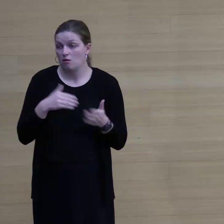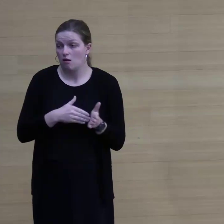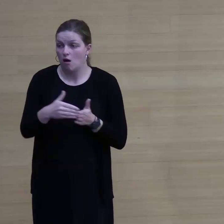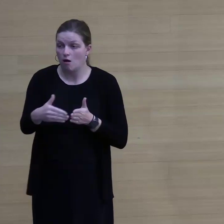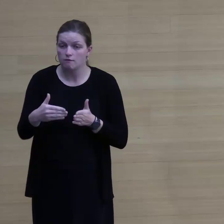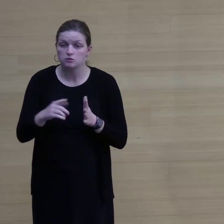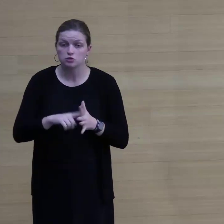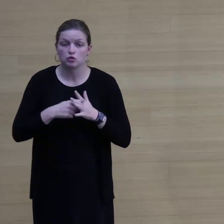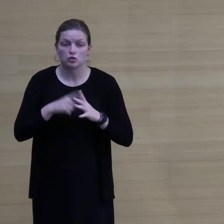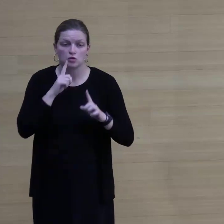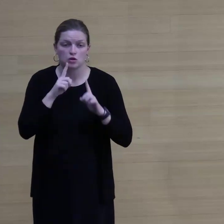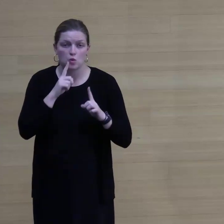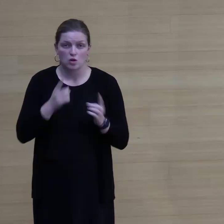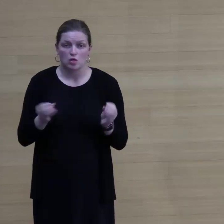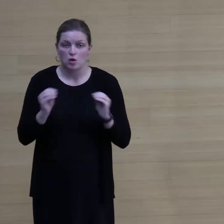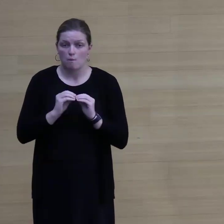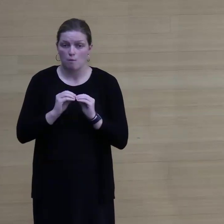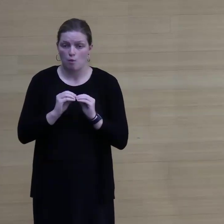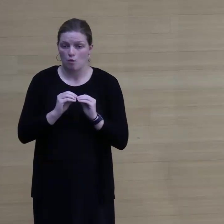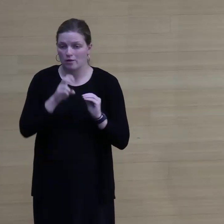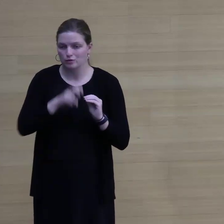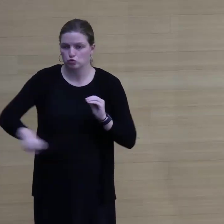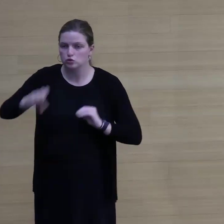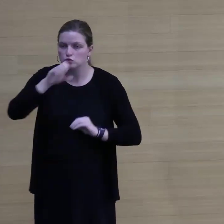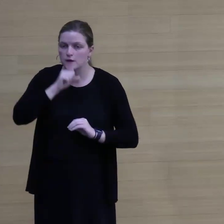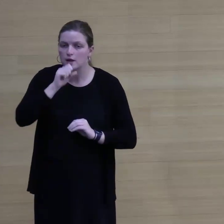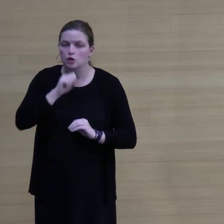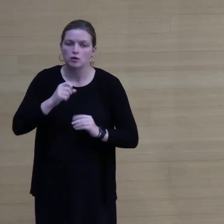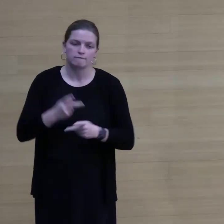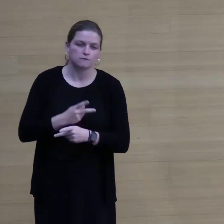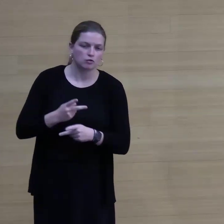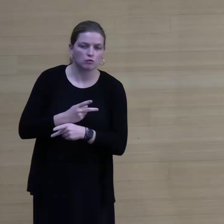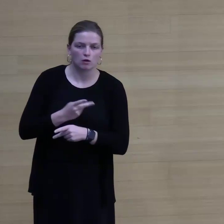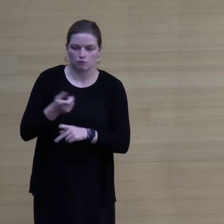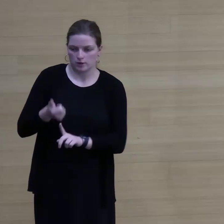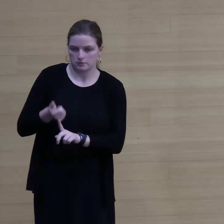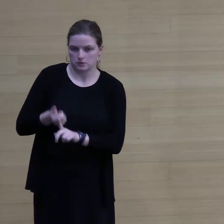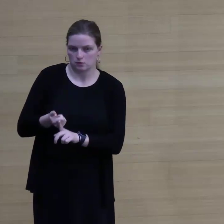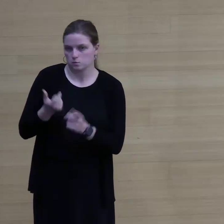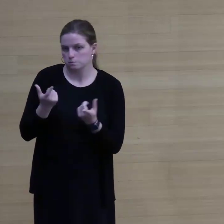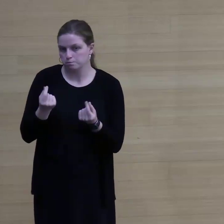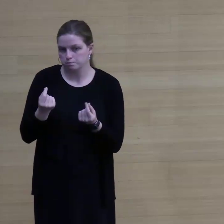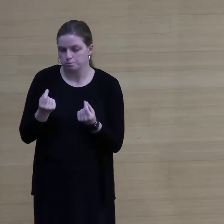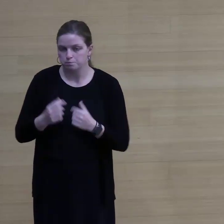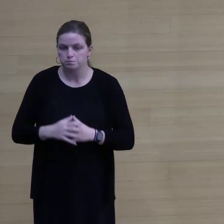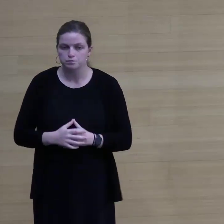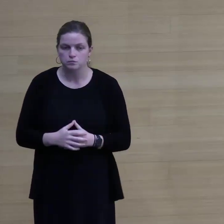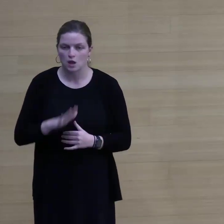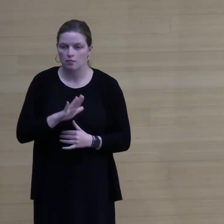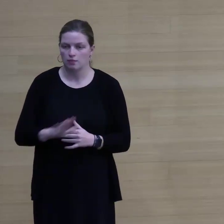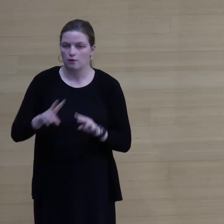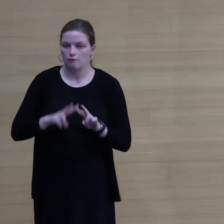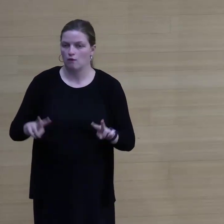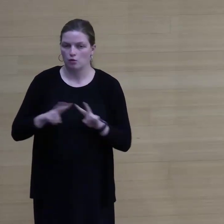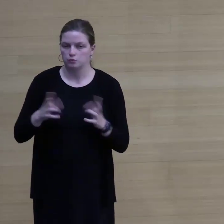at the conversation where they are more the transitional age and they are trying to figure out for themselves what their